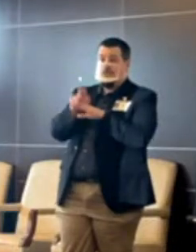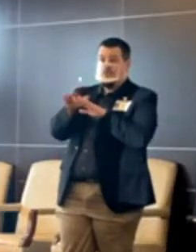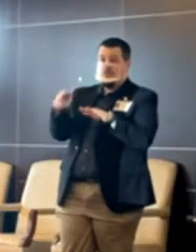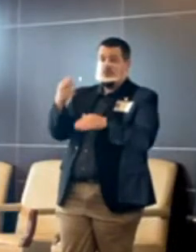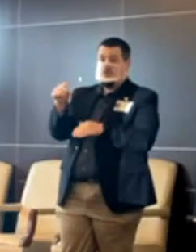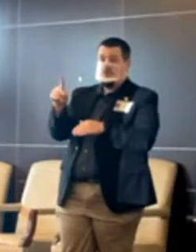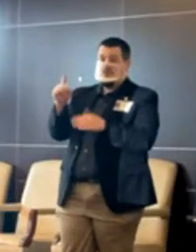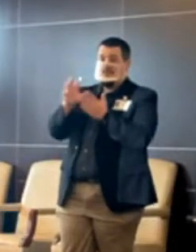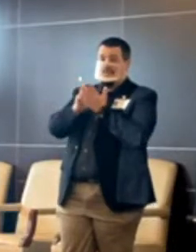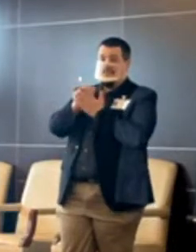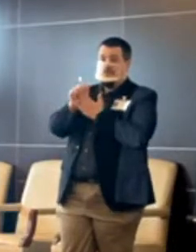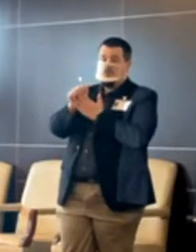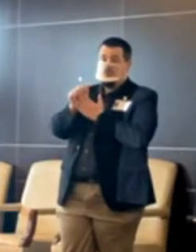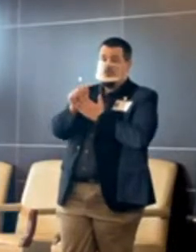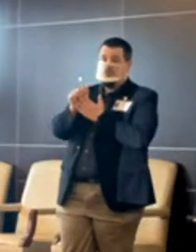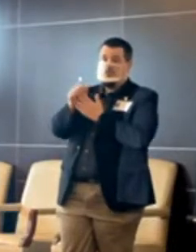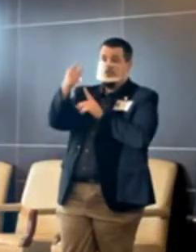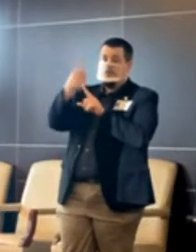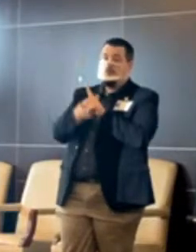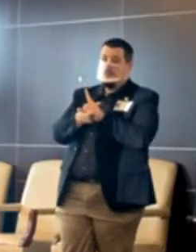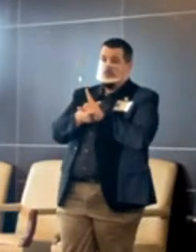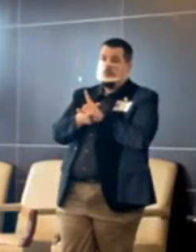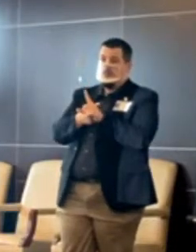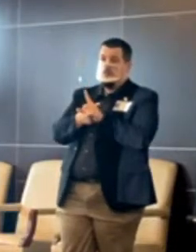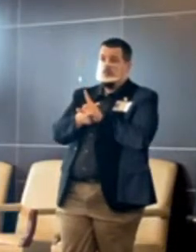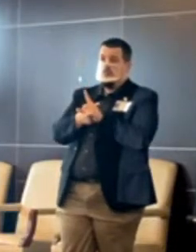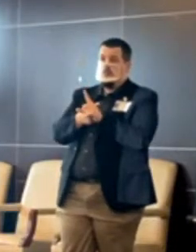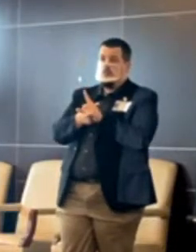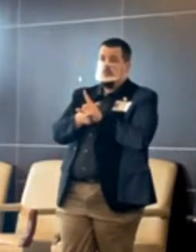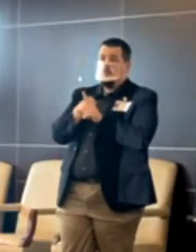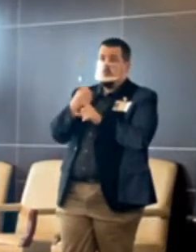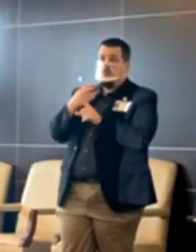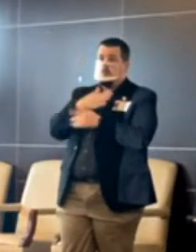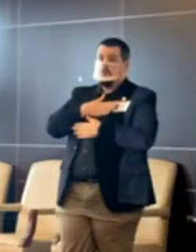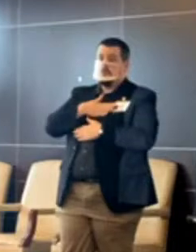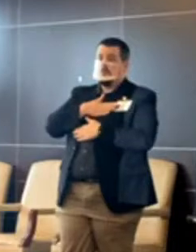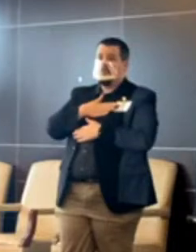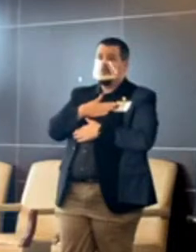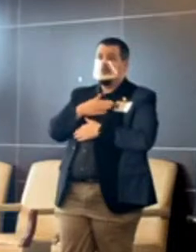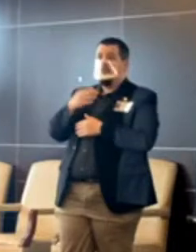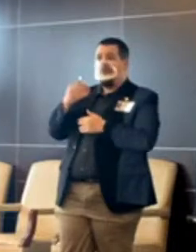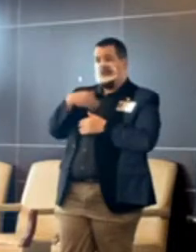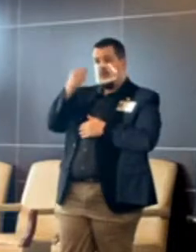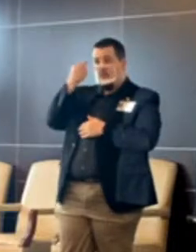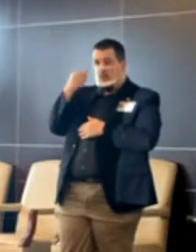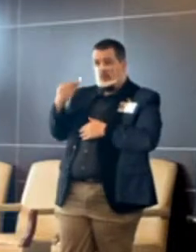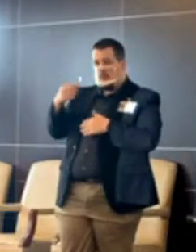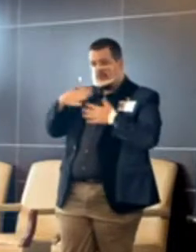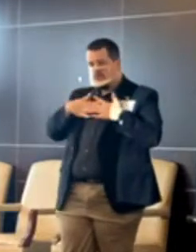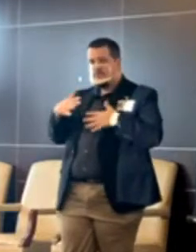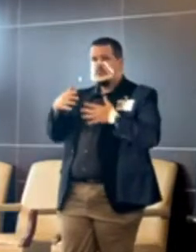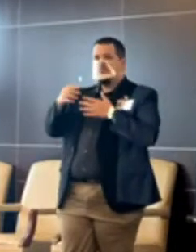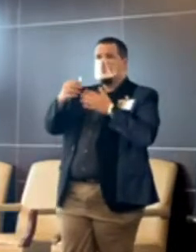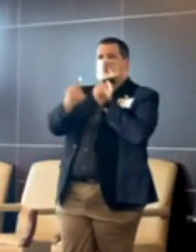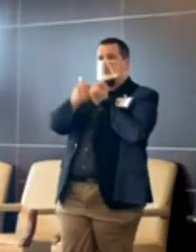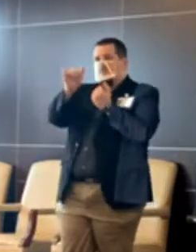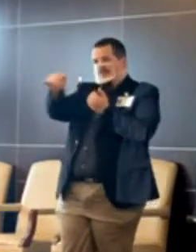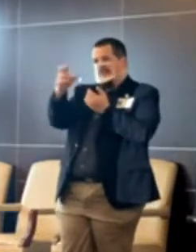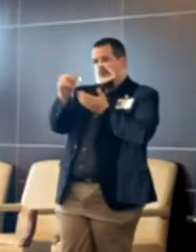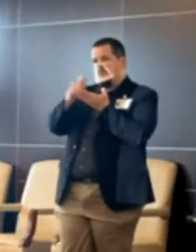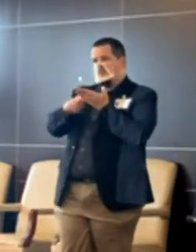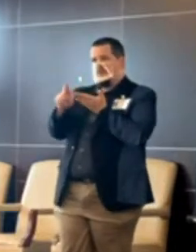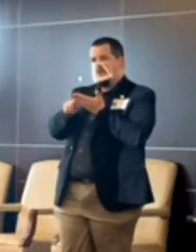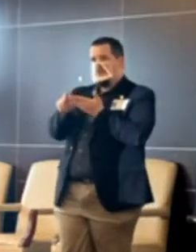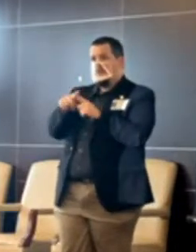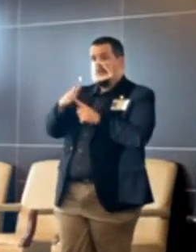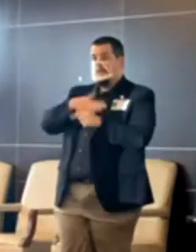Childhood Cancer Day month. So please wear gold and support that in the research.